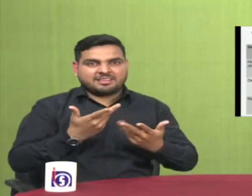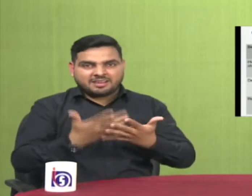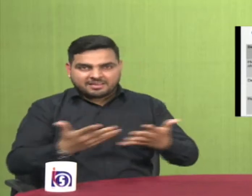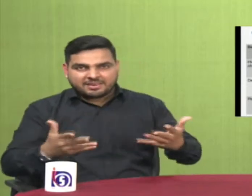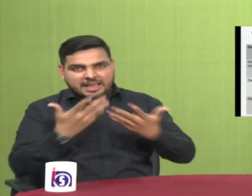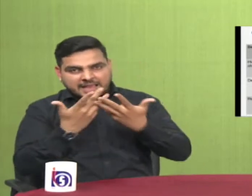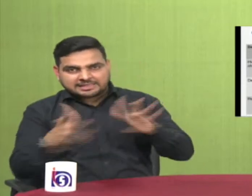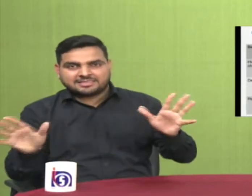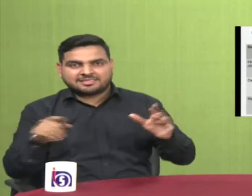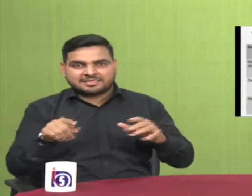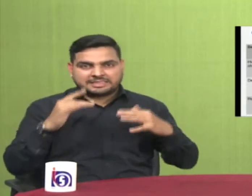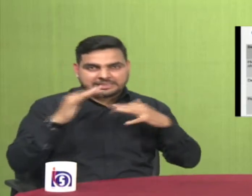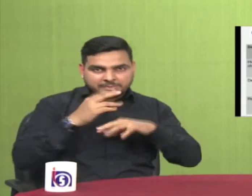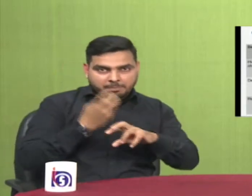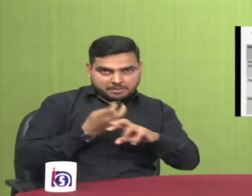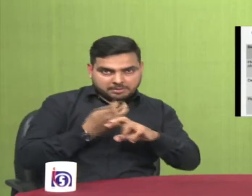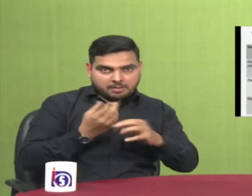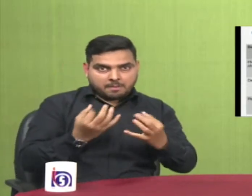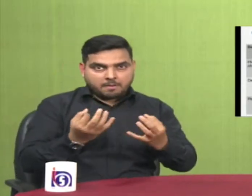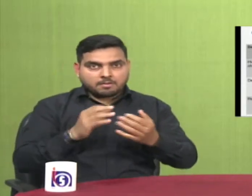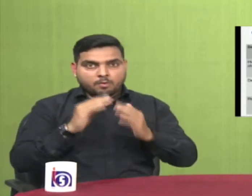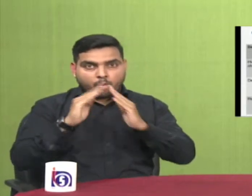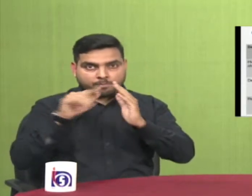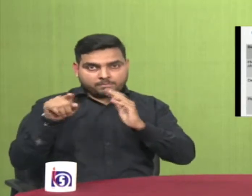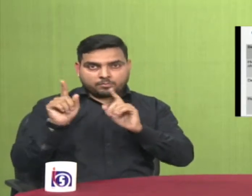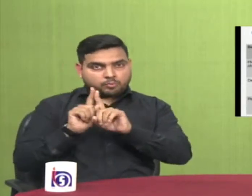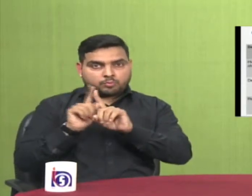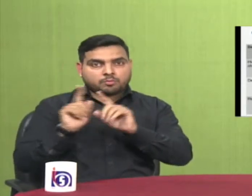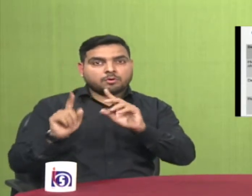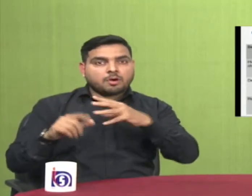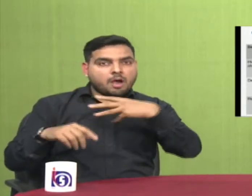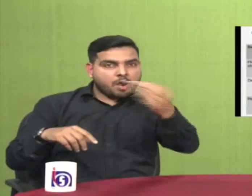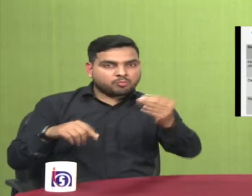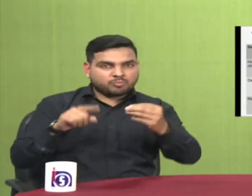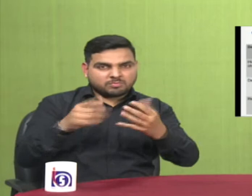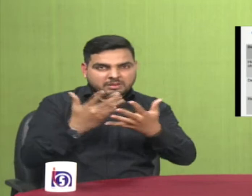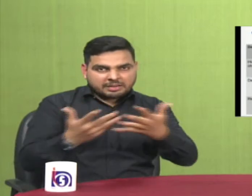The other is destroying things.